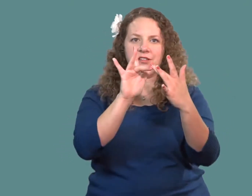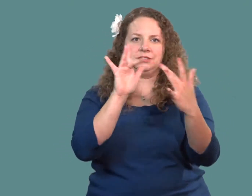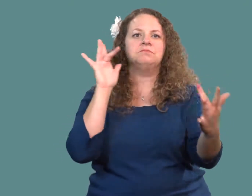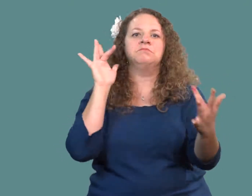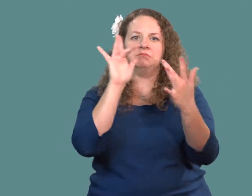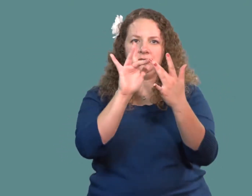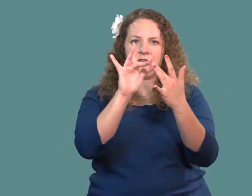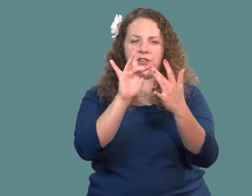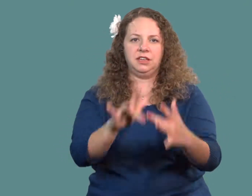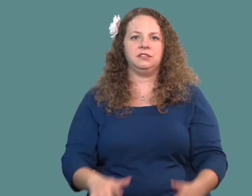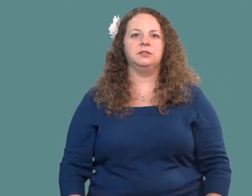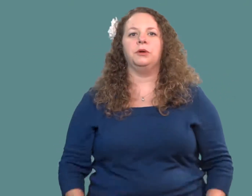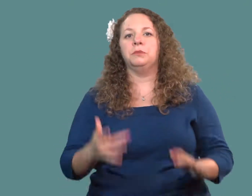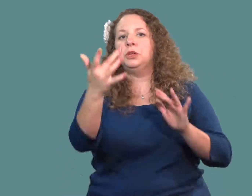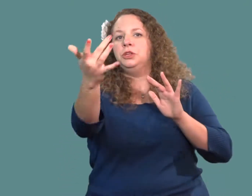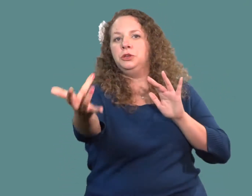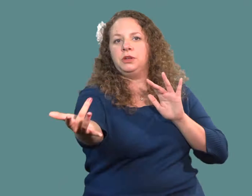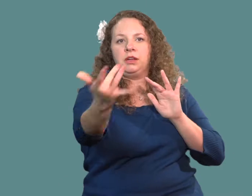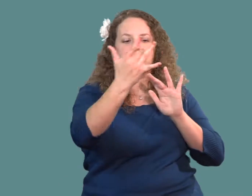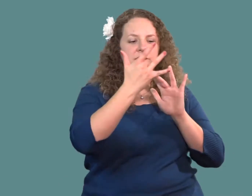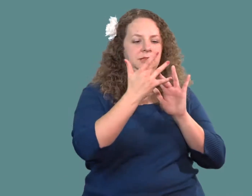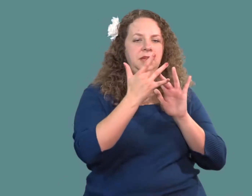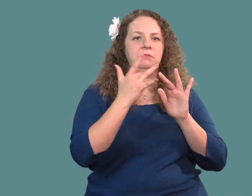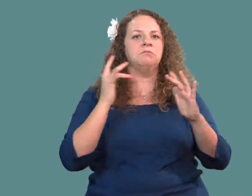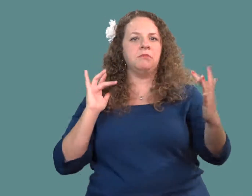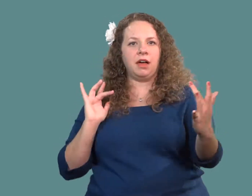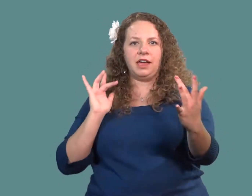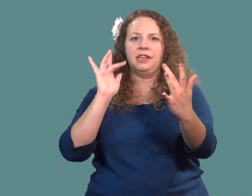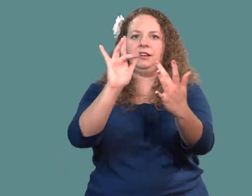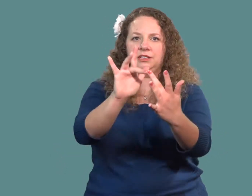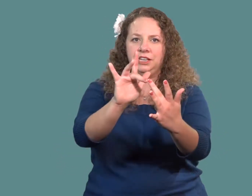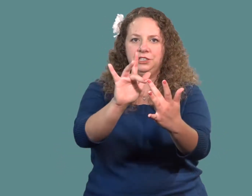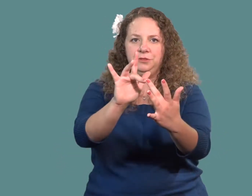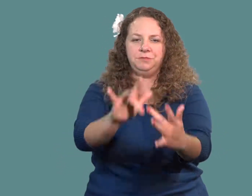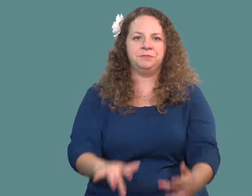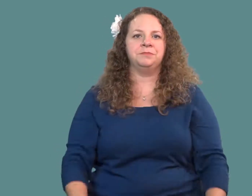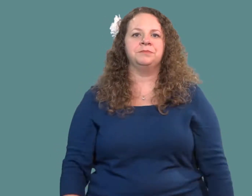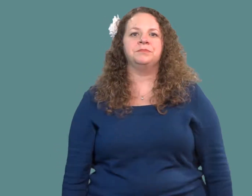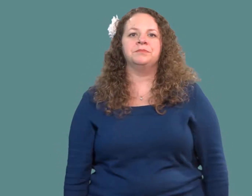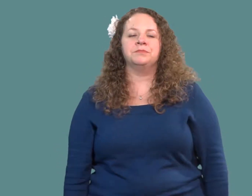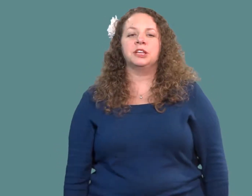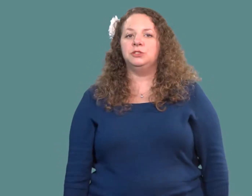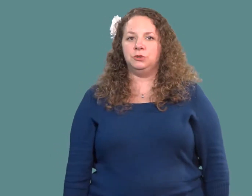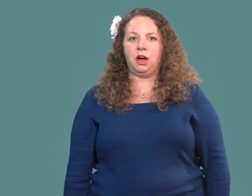Contact, contact, or you can contact me, I can contact you. To